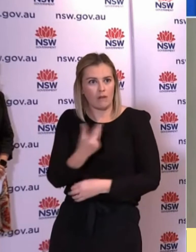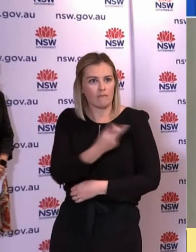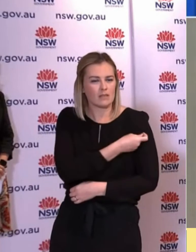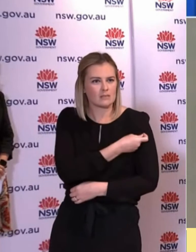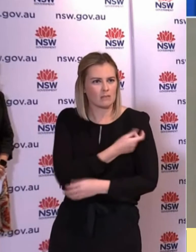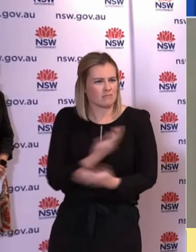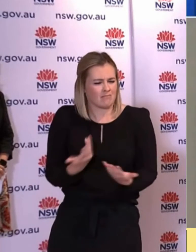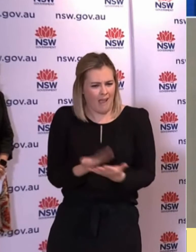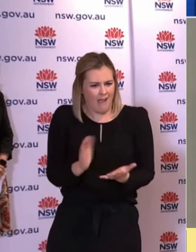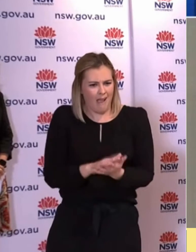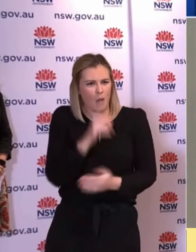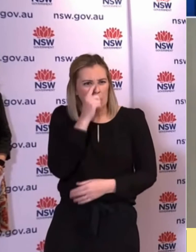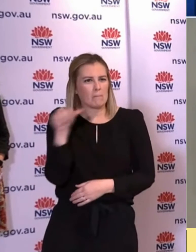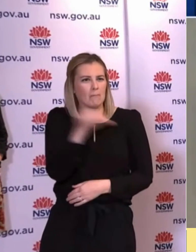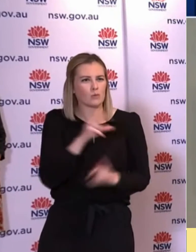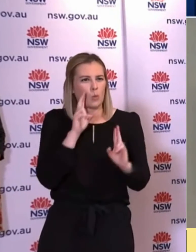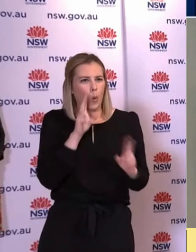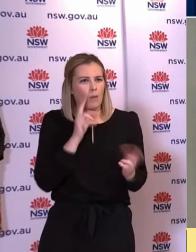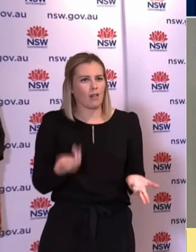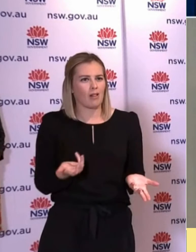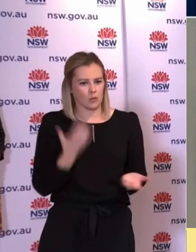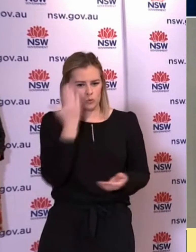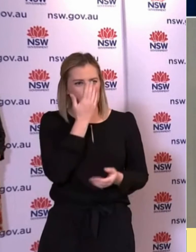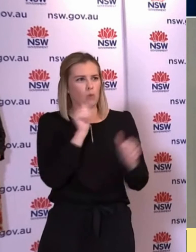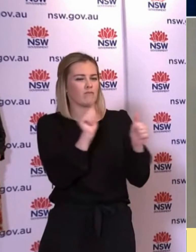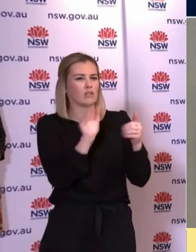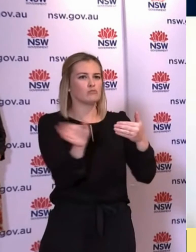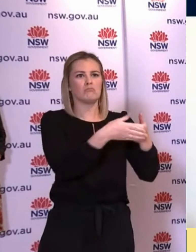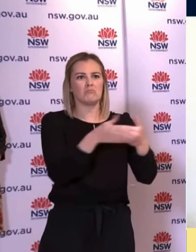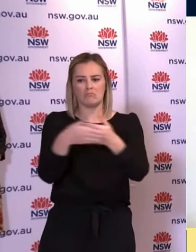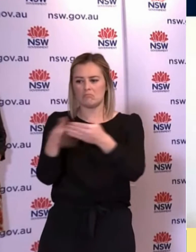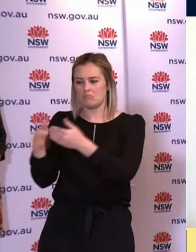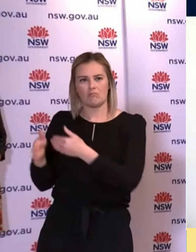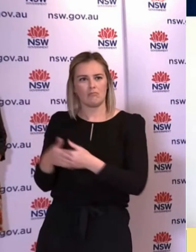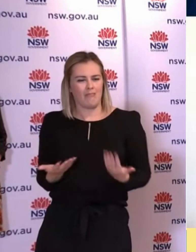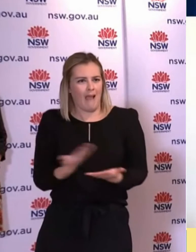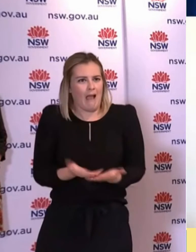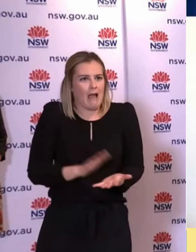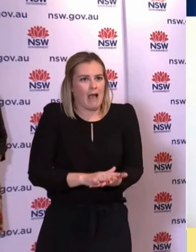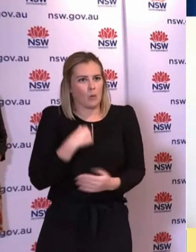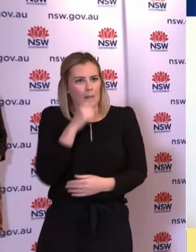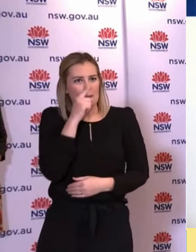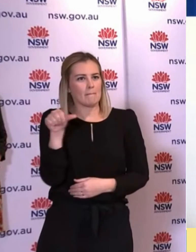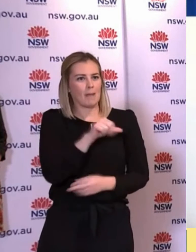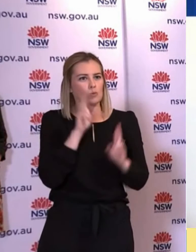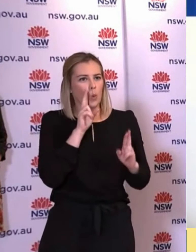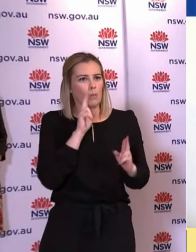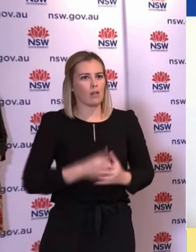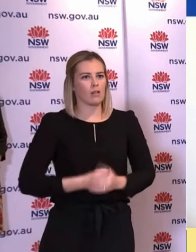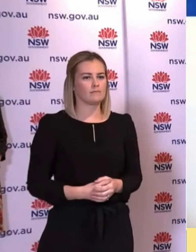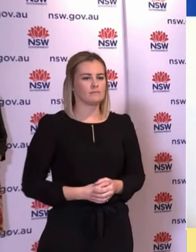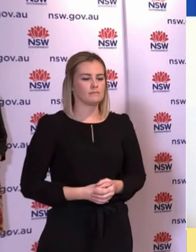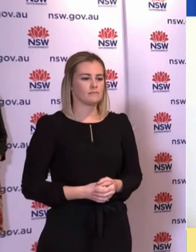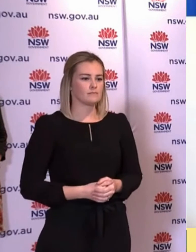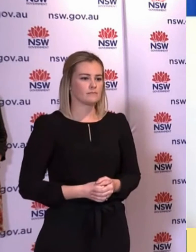spreading among schools being shut down. I'm quite confident that as we move forward to get to that 80%, we will have a lot